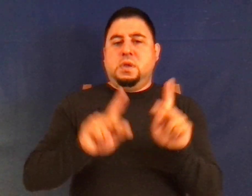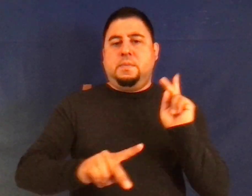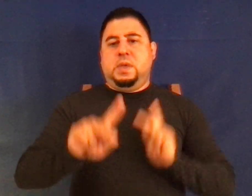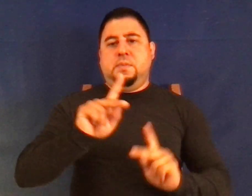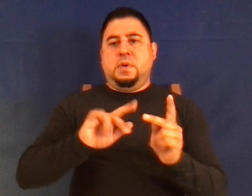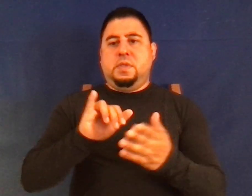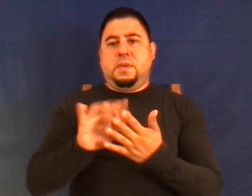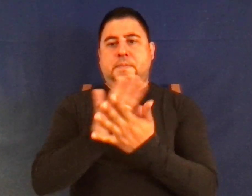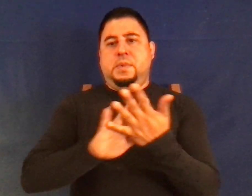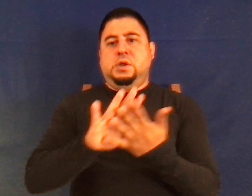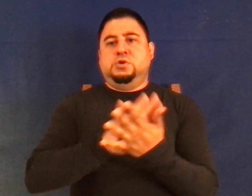mystery of the